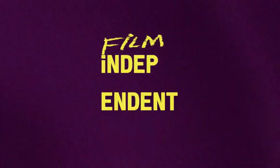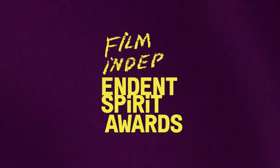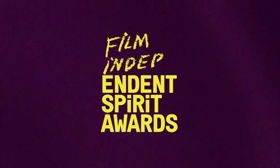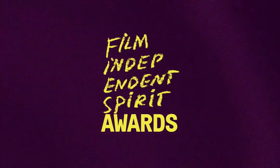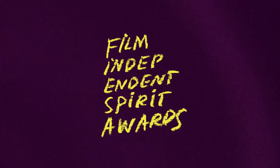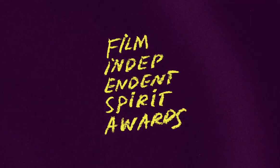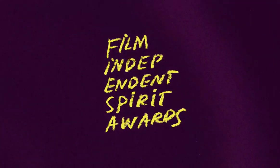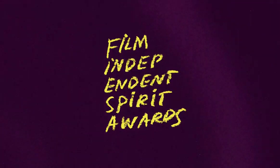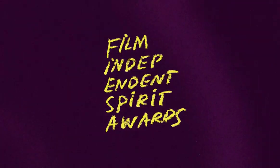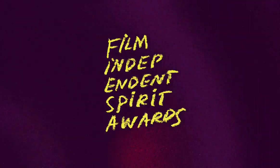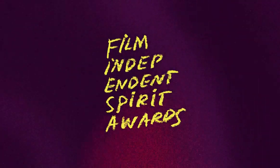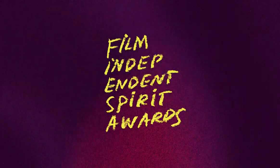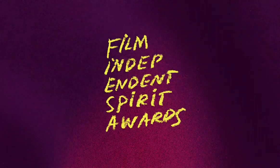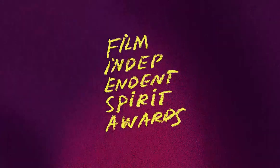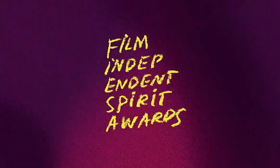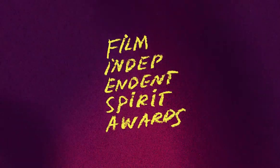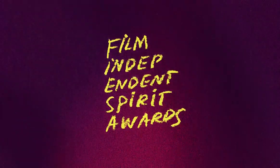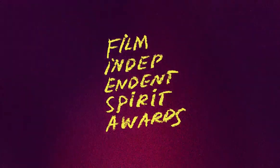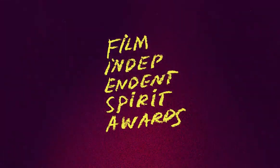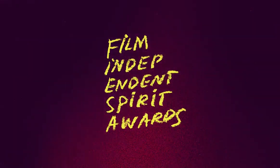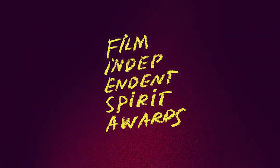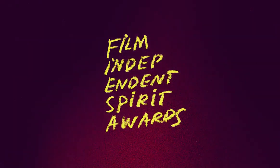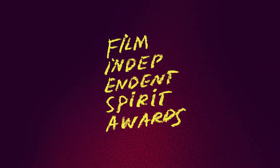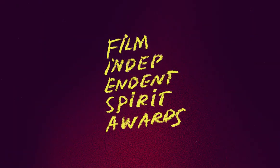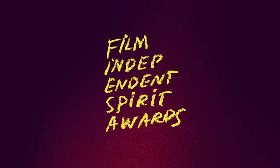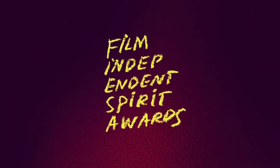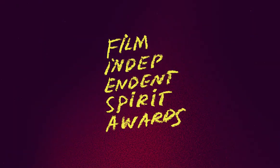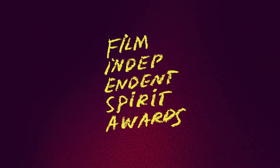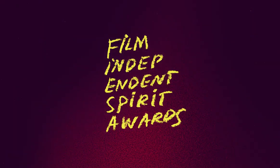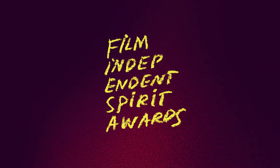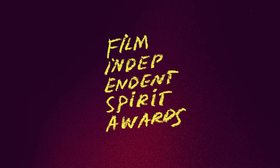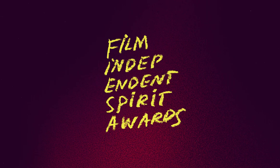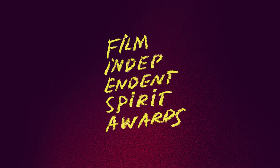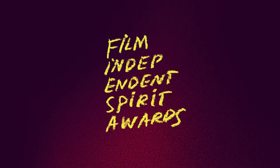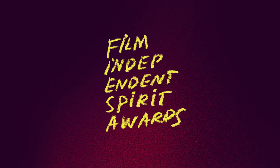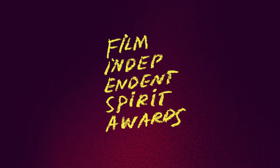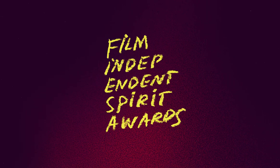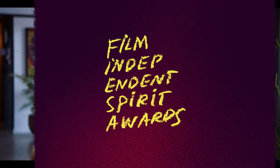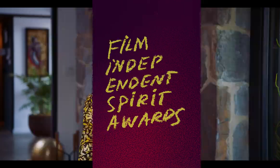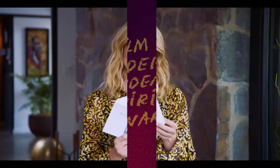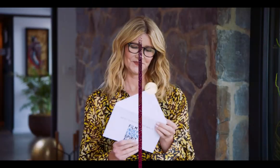And the Spirit Award for Best Supporting Male goes to